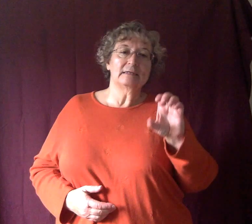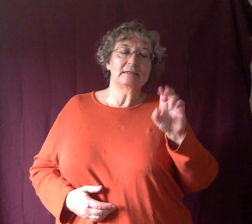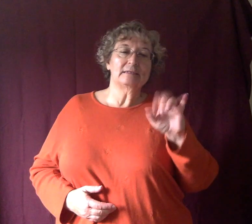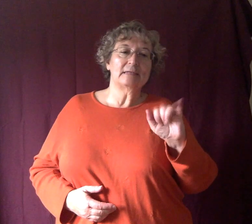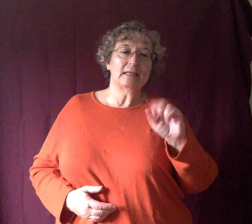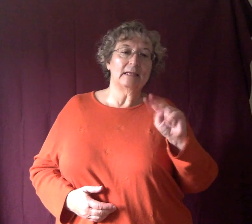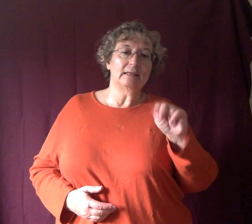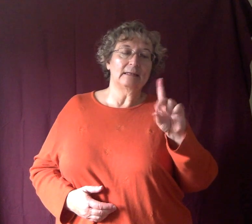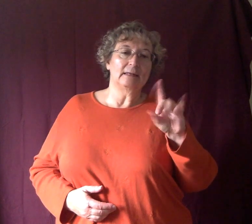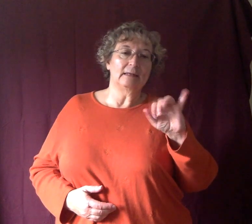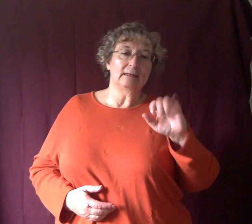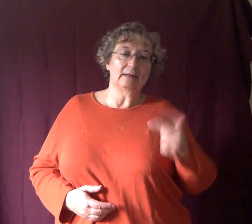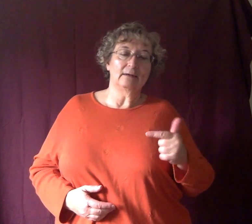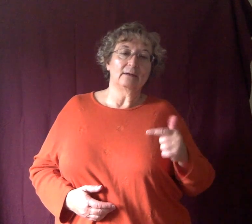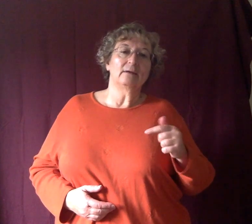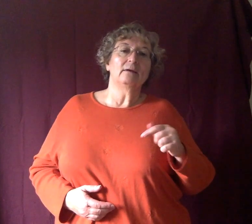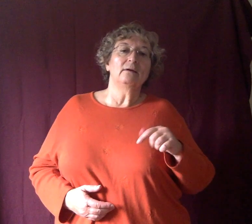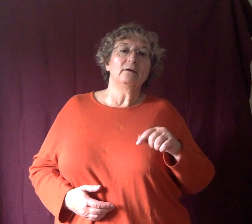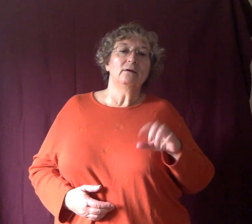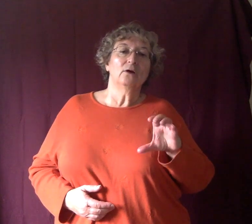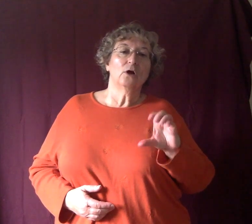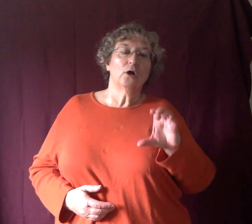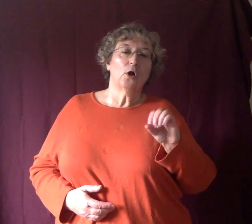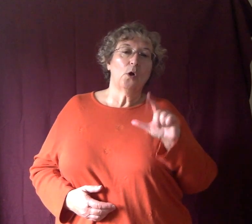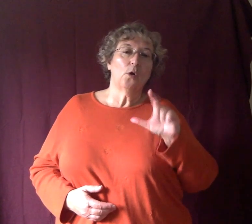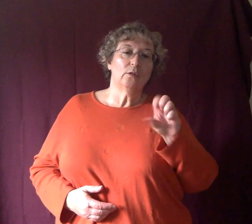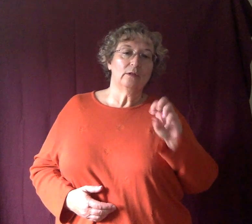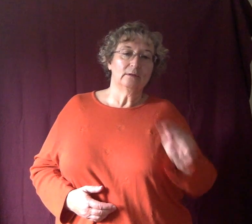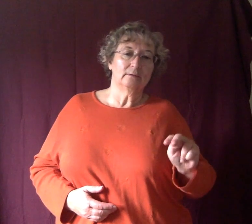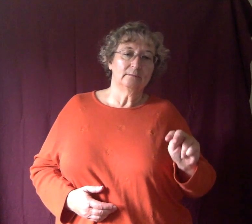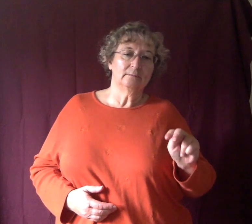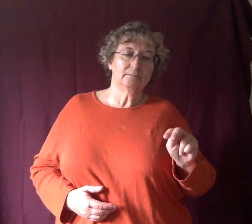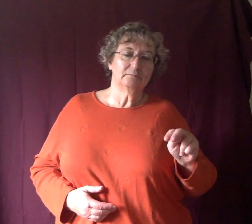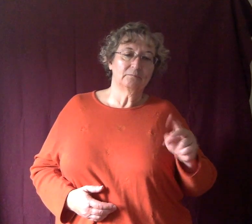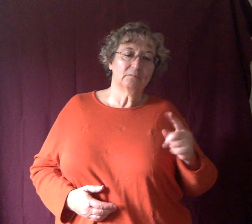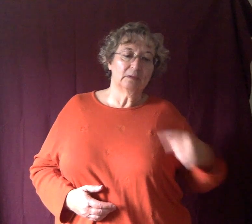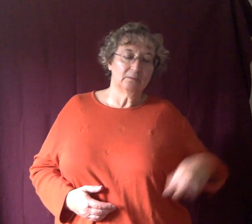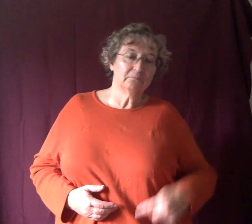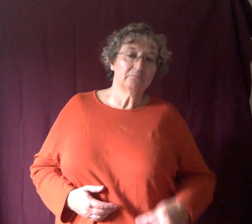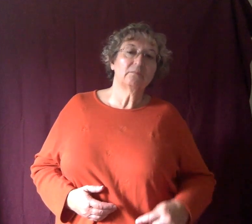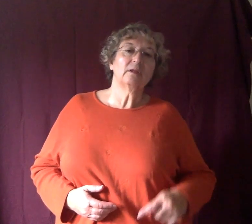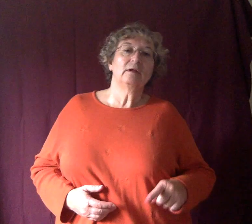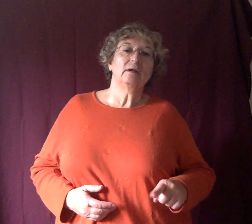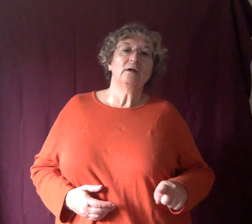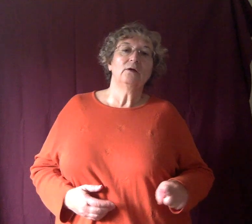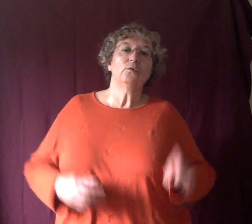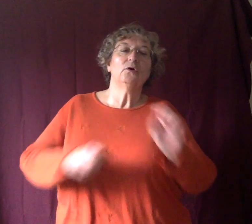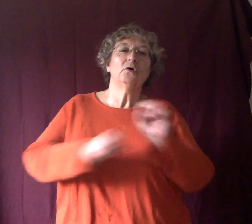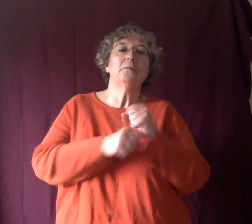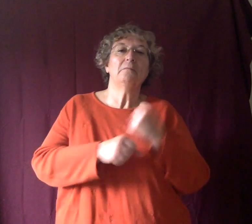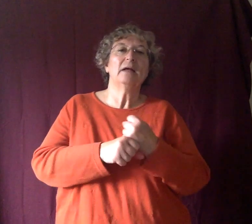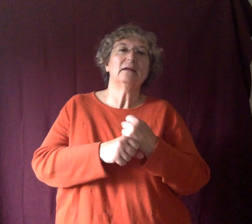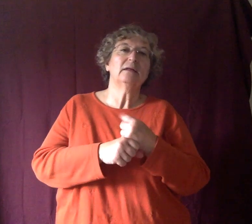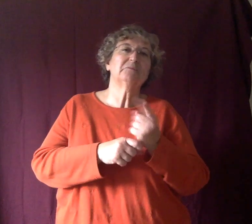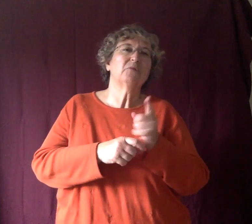into an imaginary ring formed by the bones in your pelvis, the descending colon will form an S-shaped curve, sometimes known as the